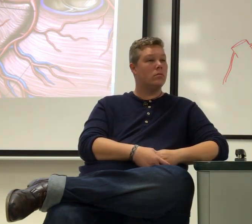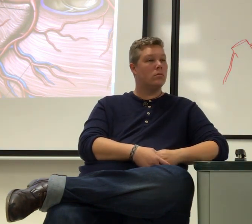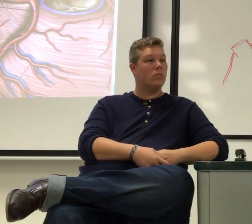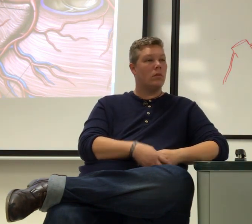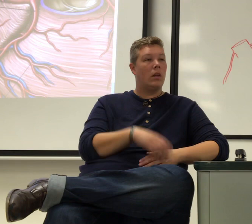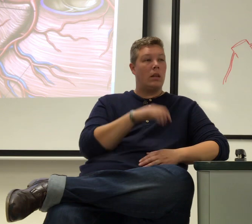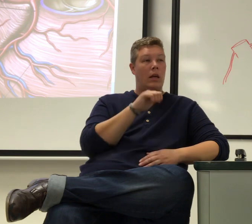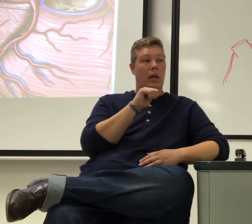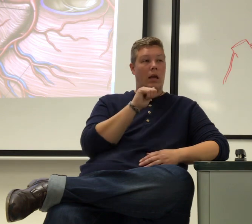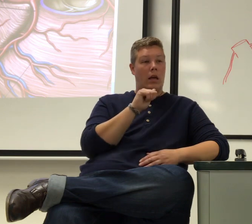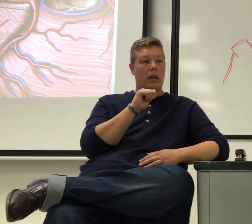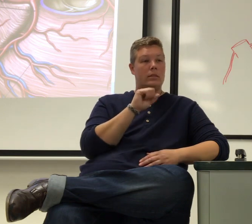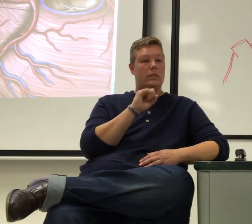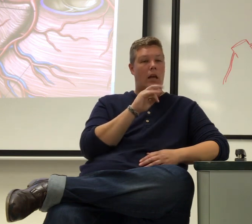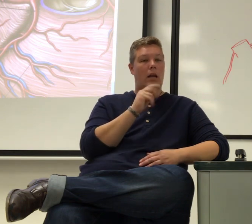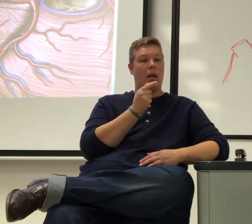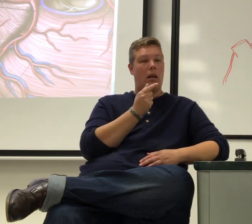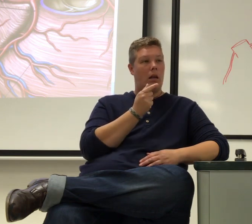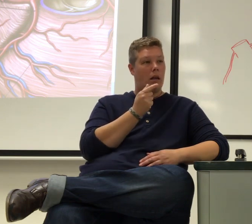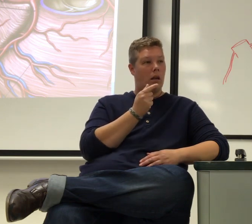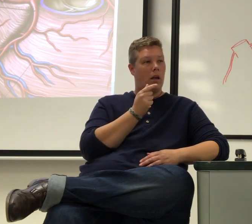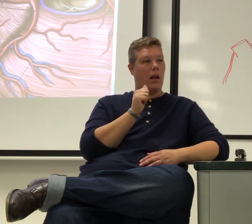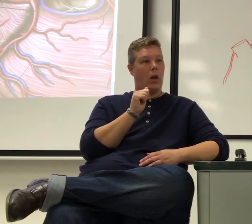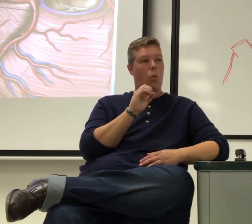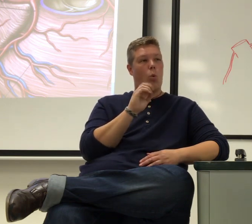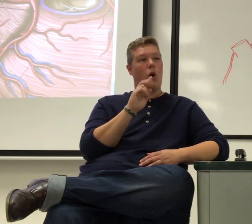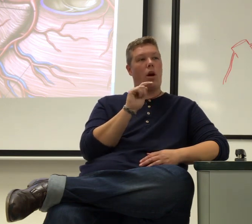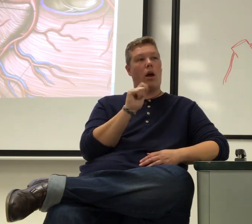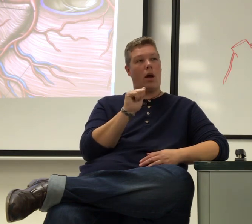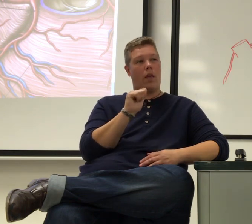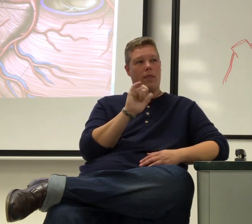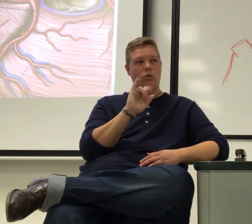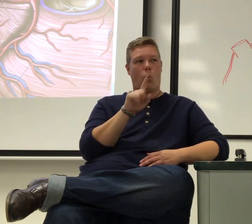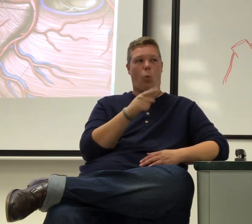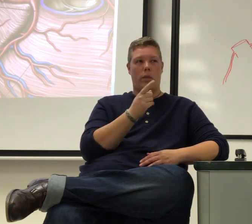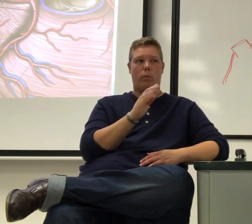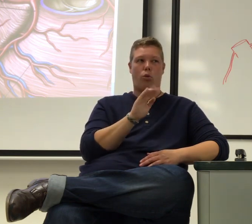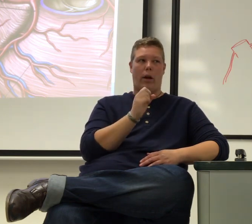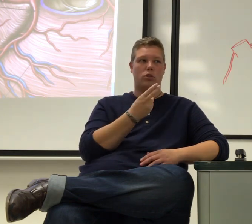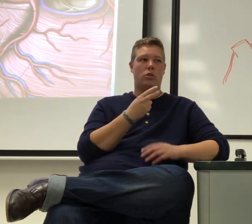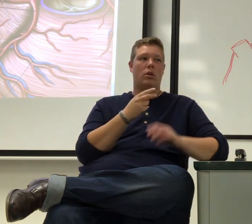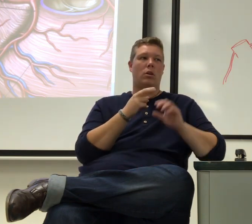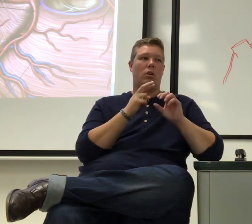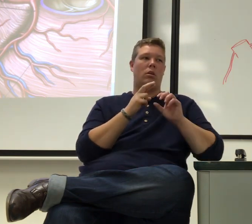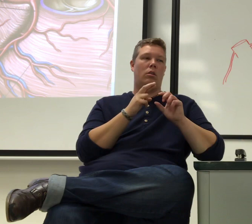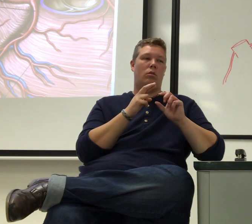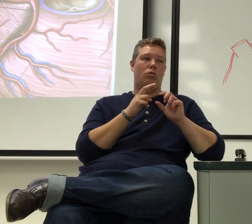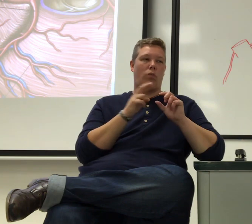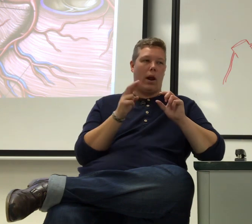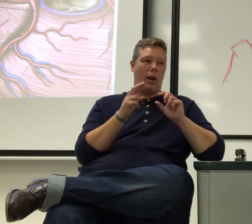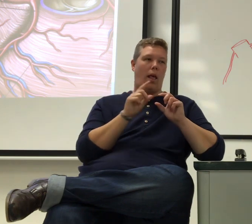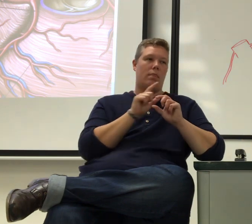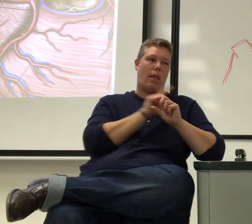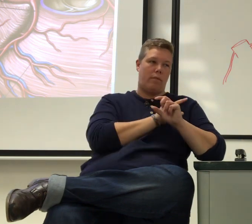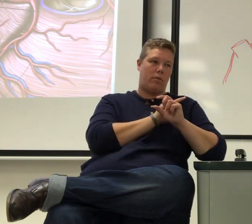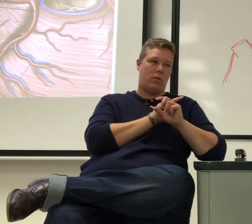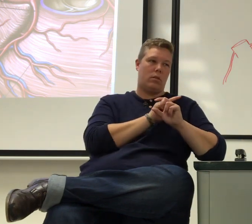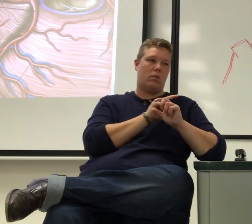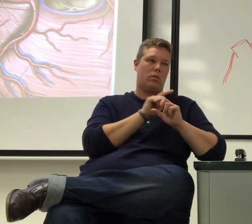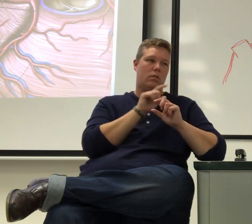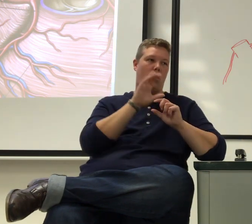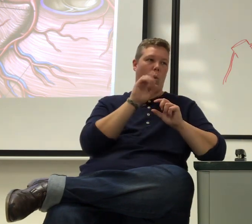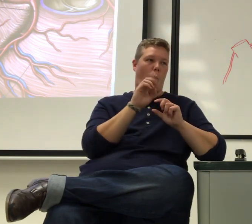Now the ascending aorta, that's the only branches, right and left coronary arteries. They're important. They're supplying blood